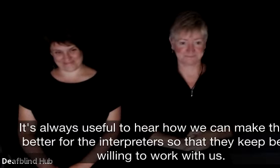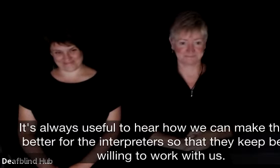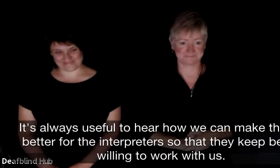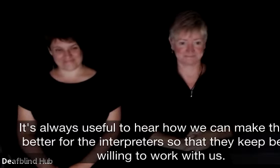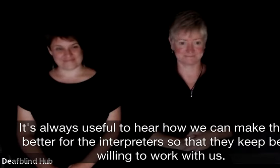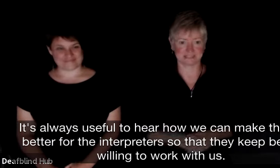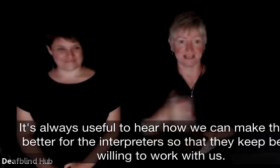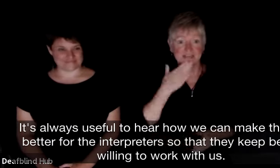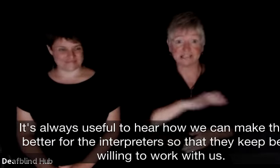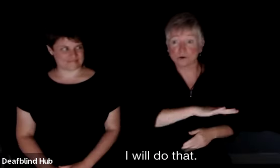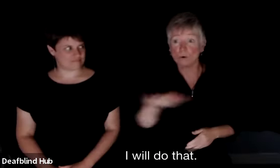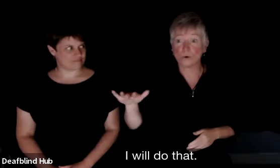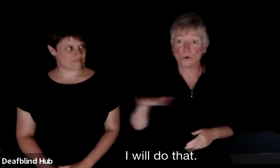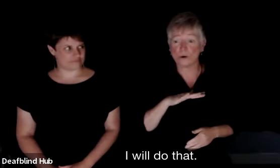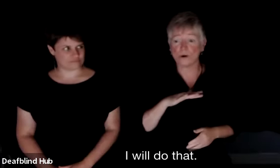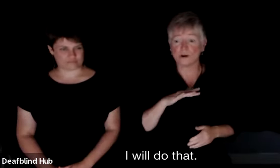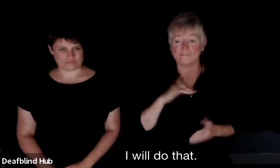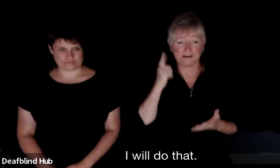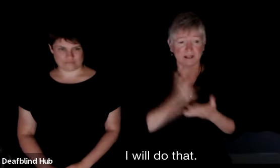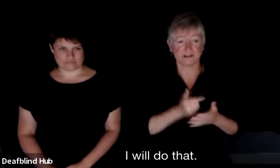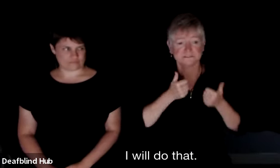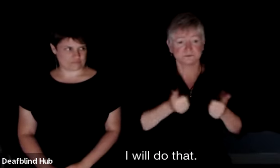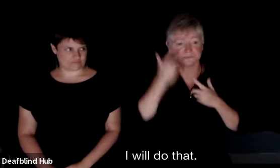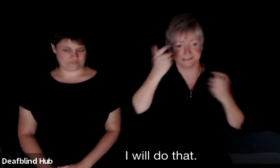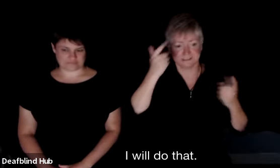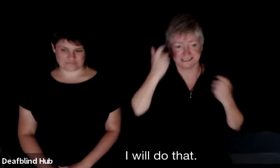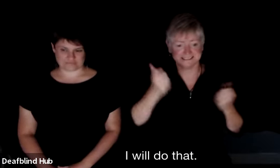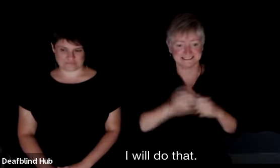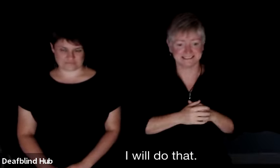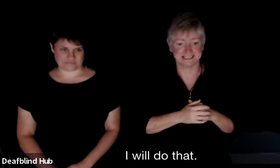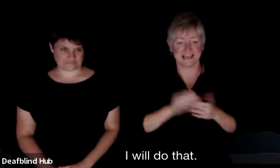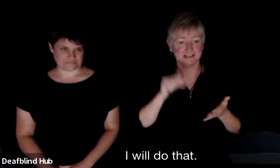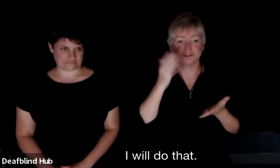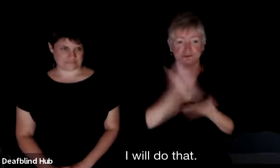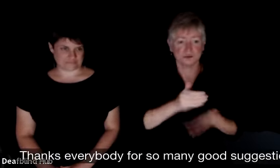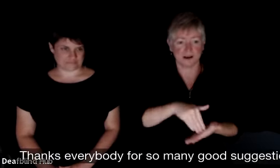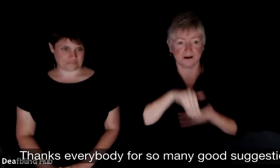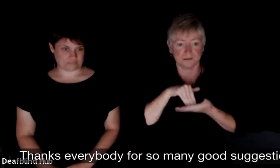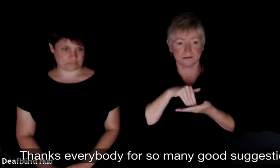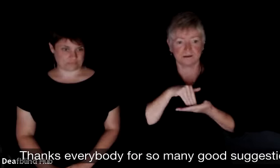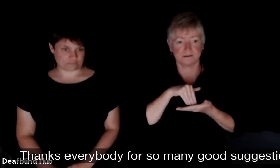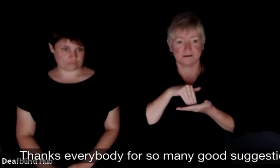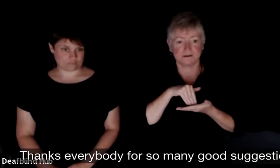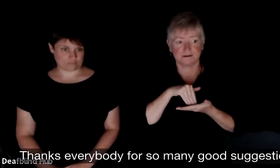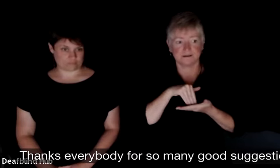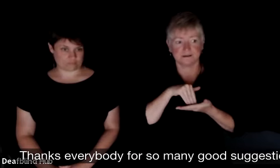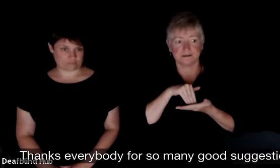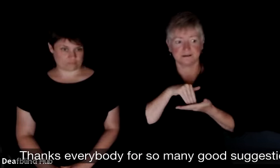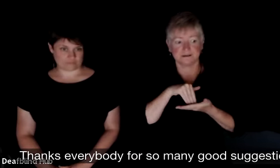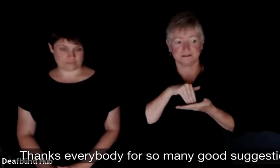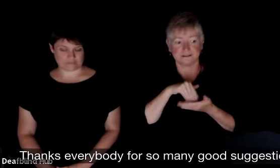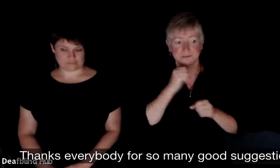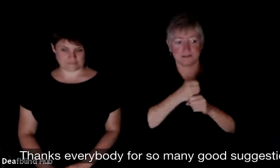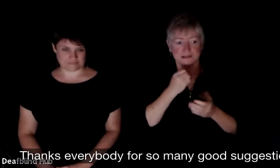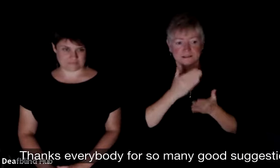And thanks everybody for so many good suggestions. It's very helpful to make the future ones